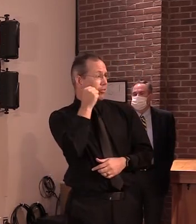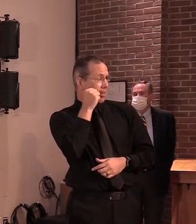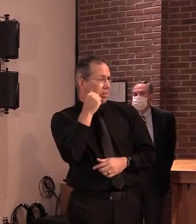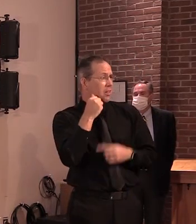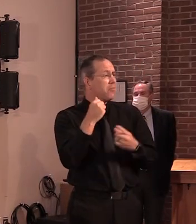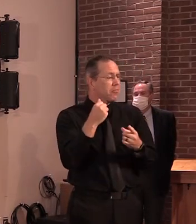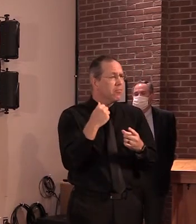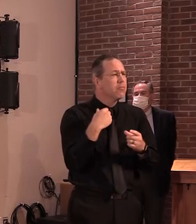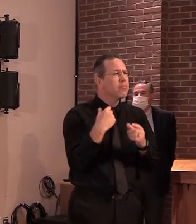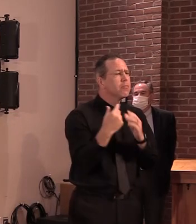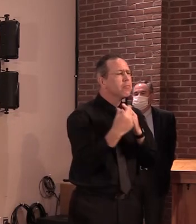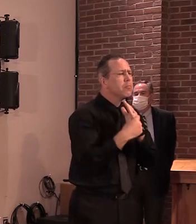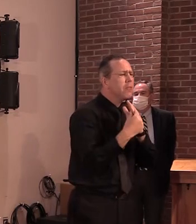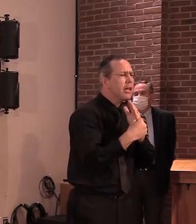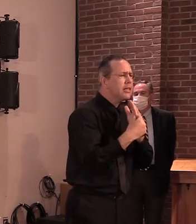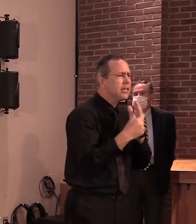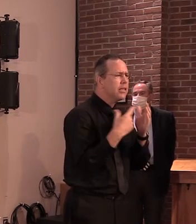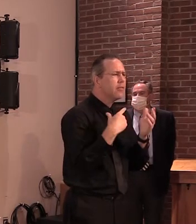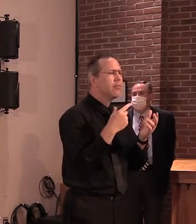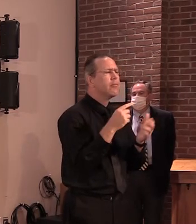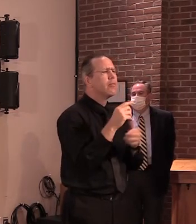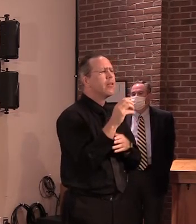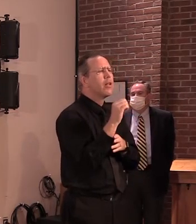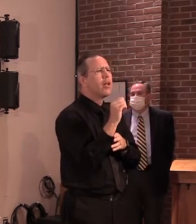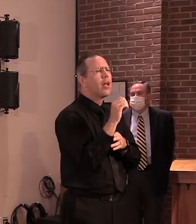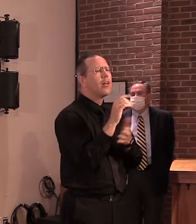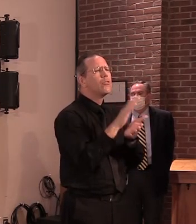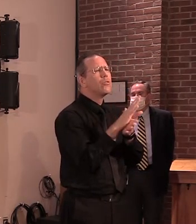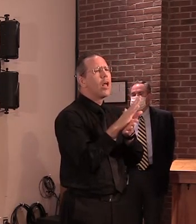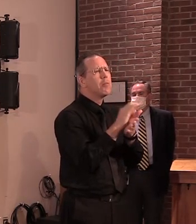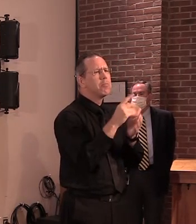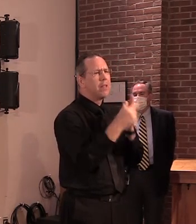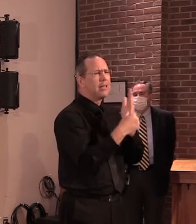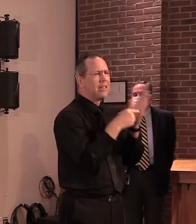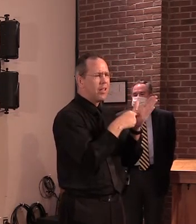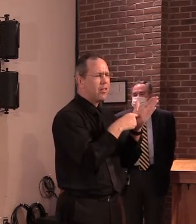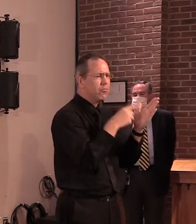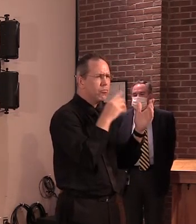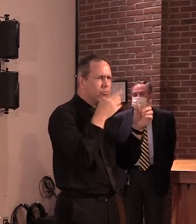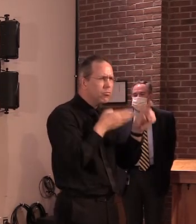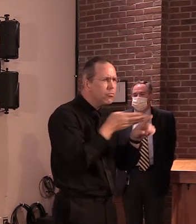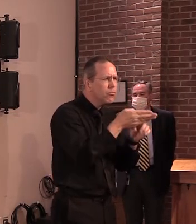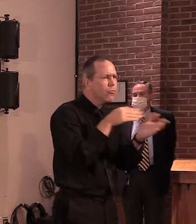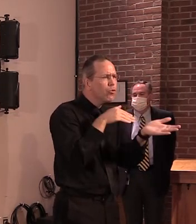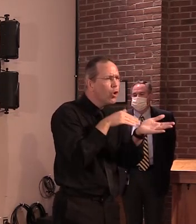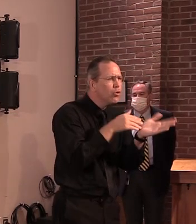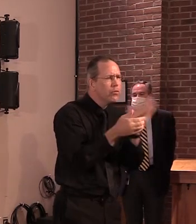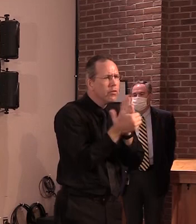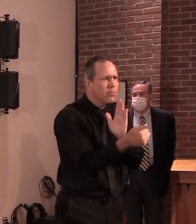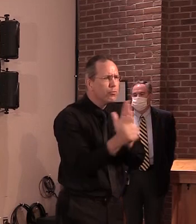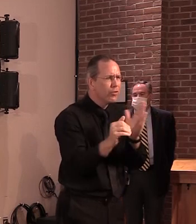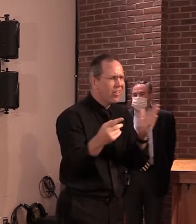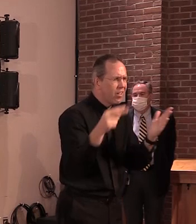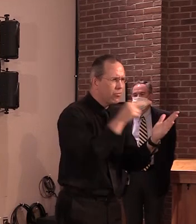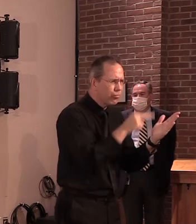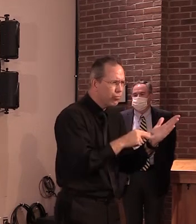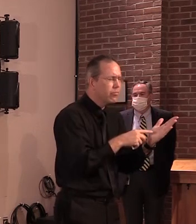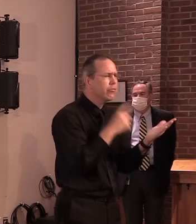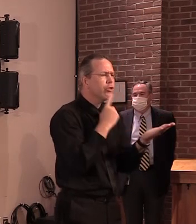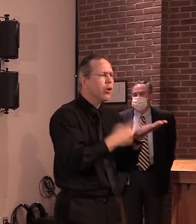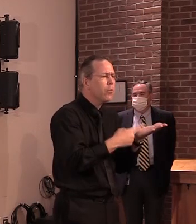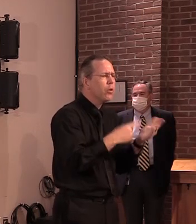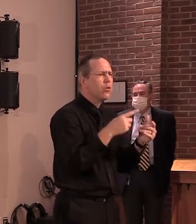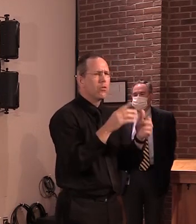release calling for schools to prioritize in-person attendance for preschool through grade 5 and